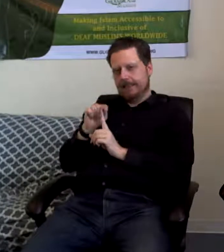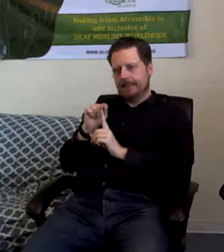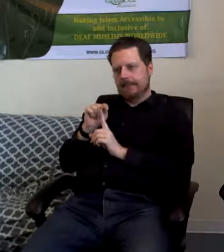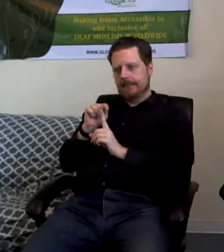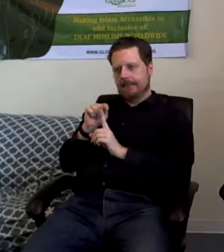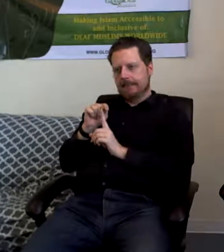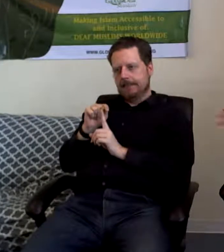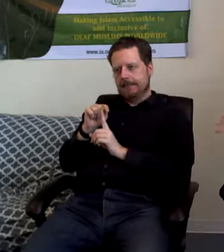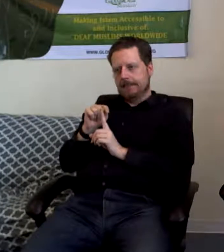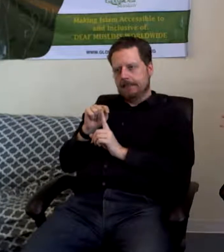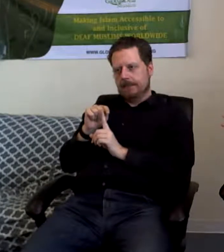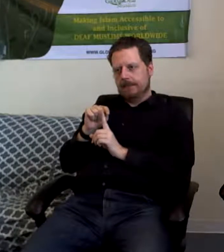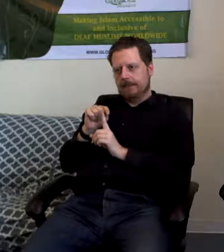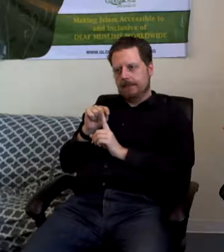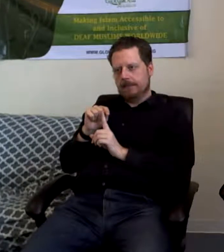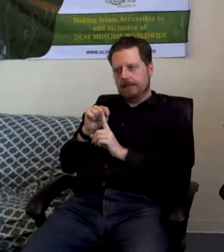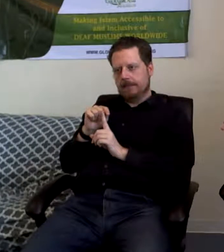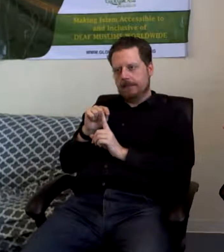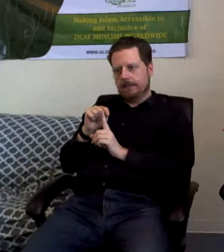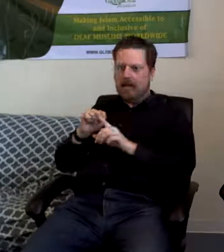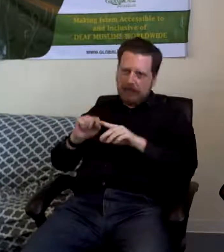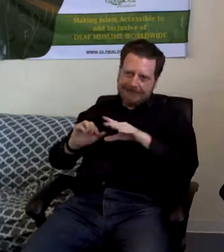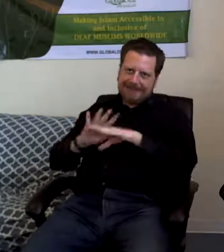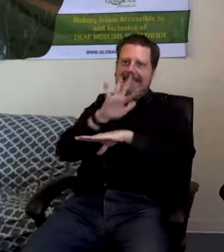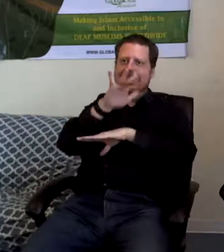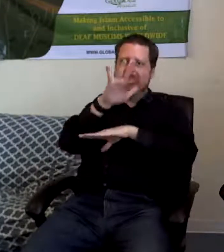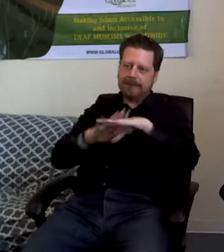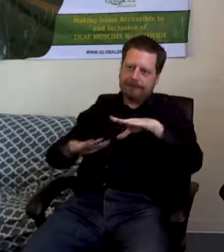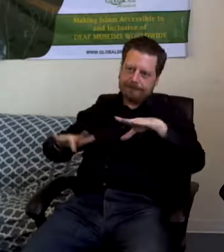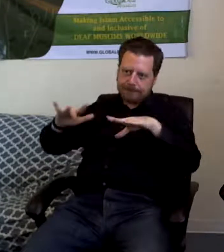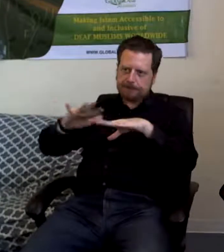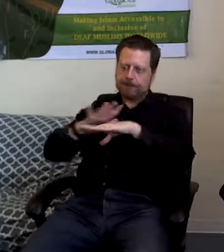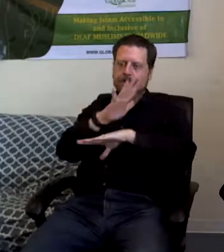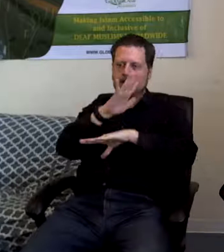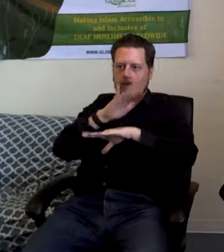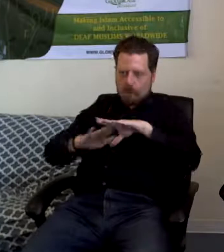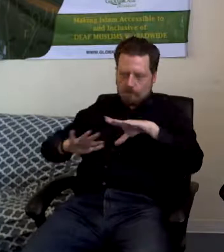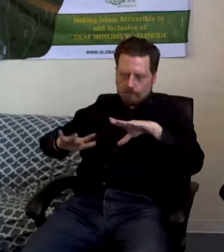in a troubled sea or ocean